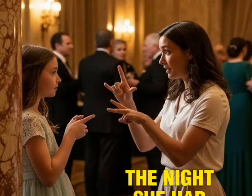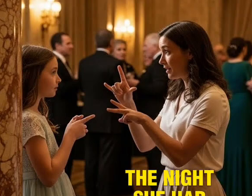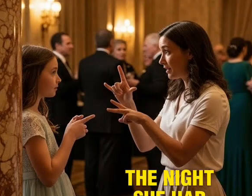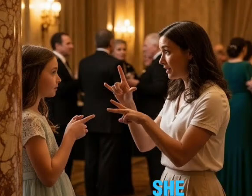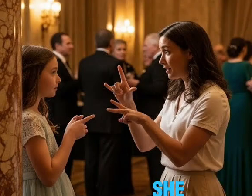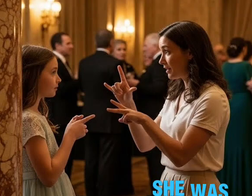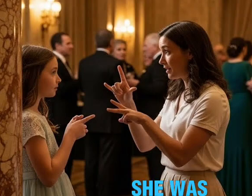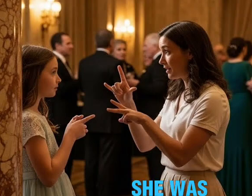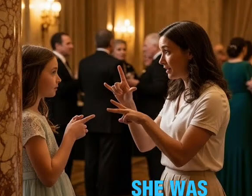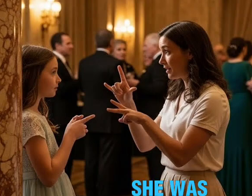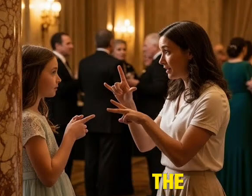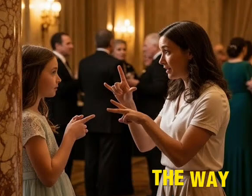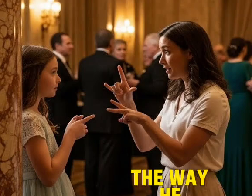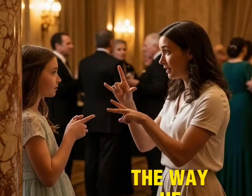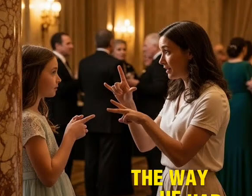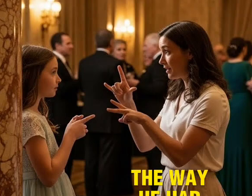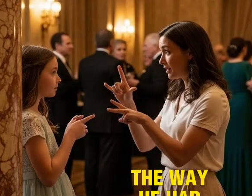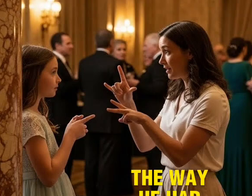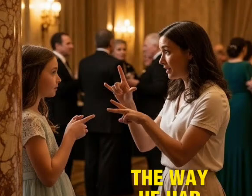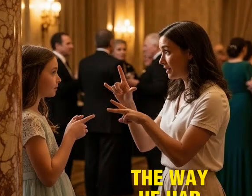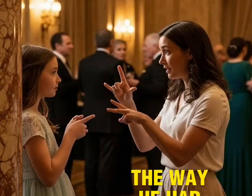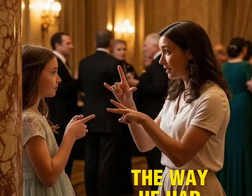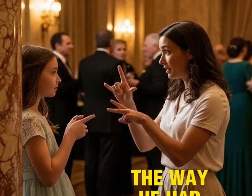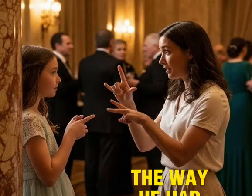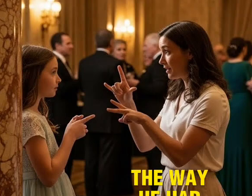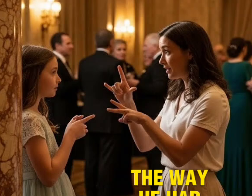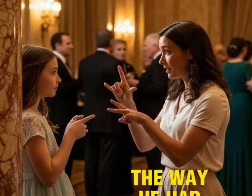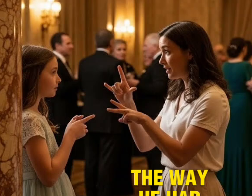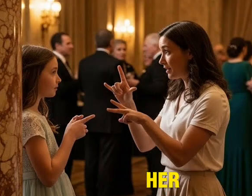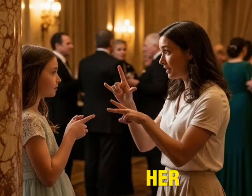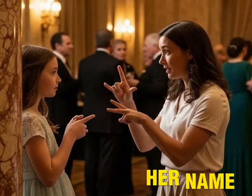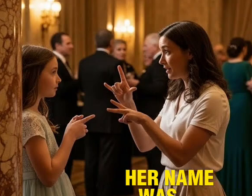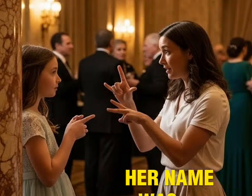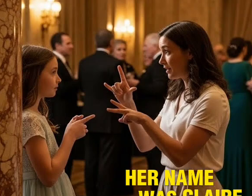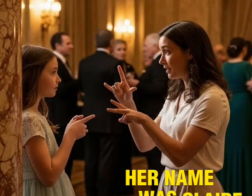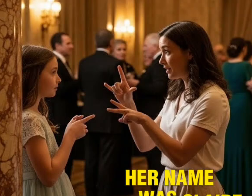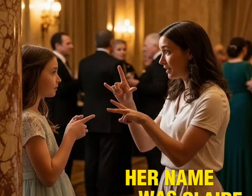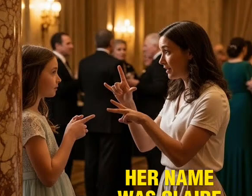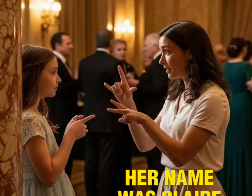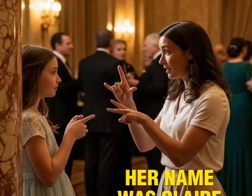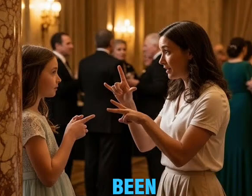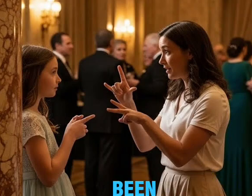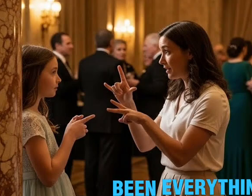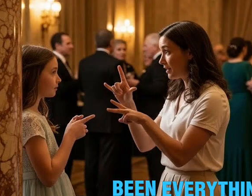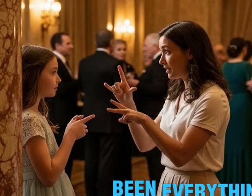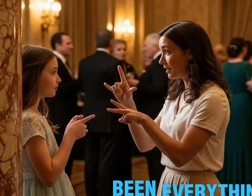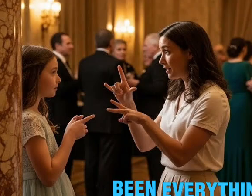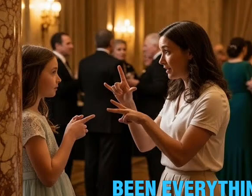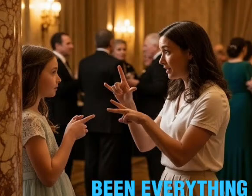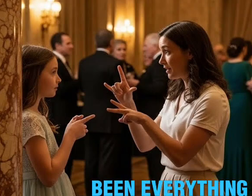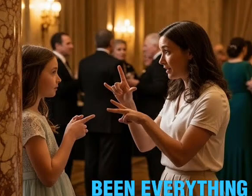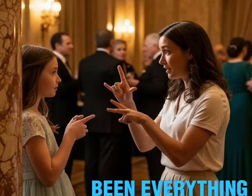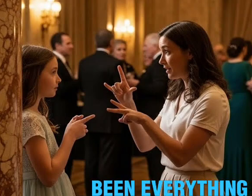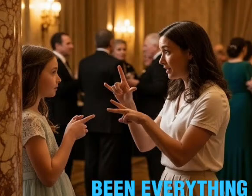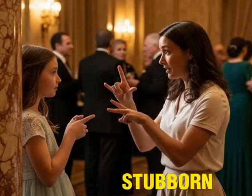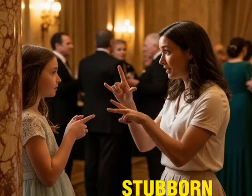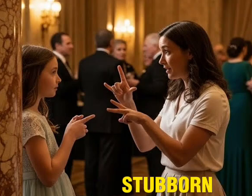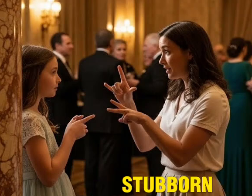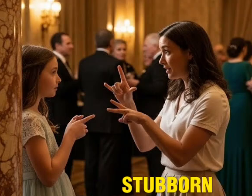him she was pregnant, the way he had walked away. Her name was Claire. She had been everything: intelligent, stubborn, full